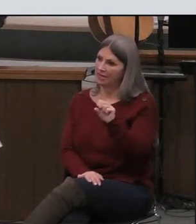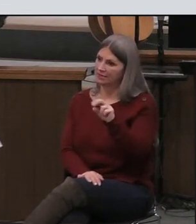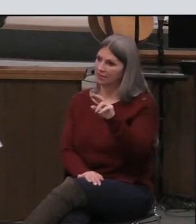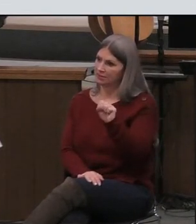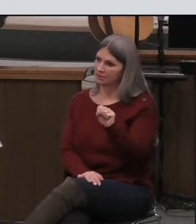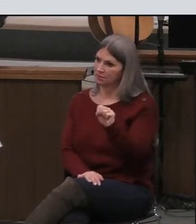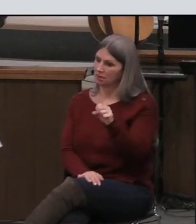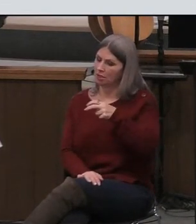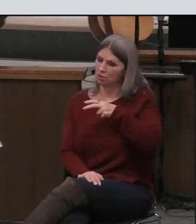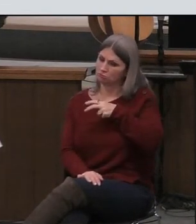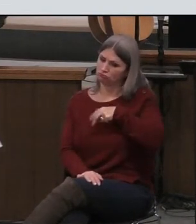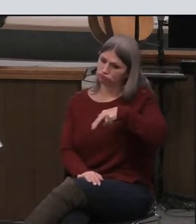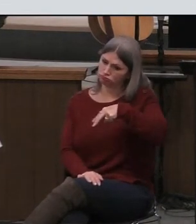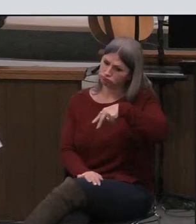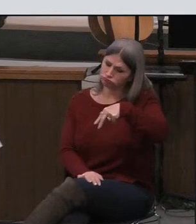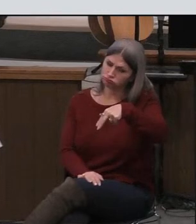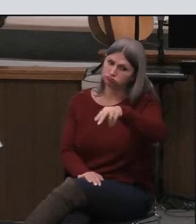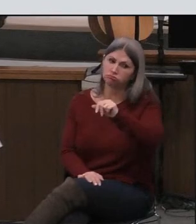blinded,